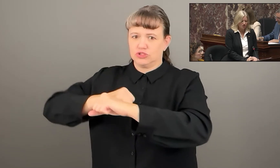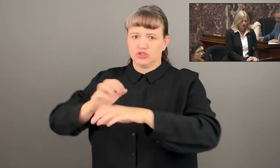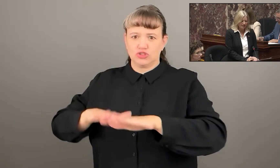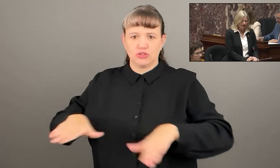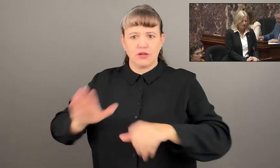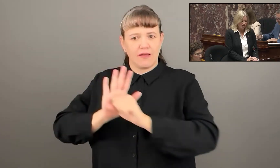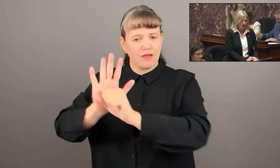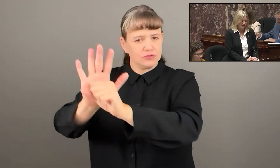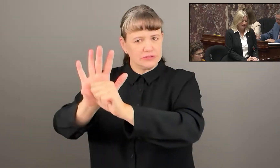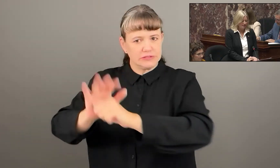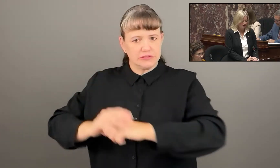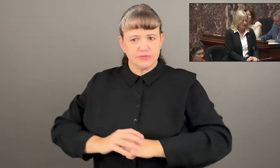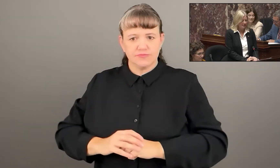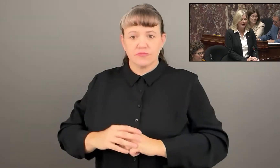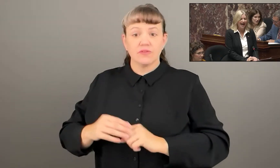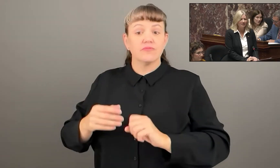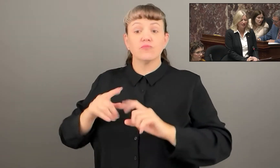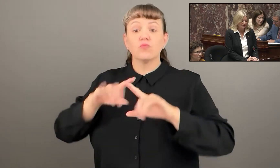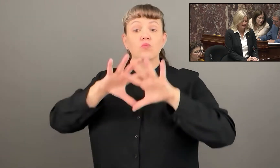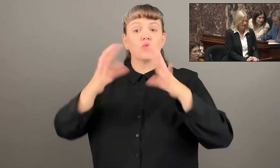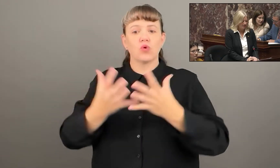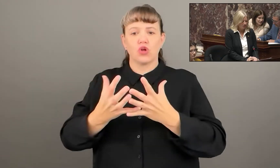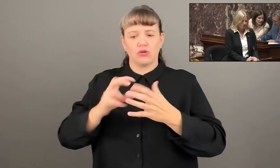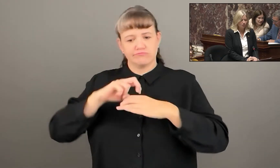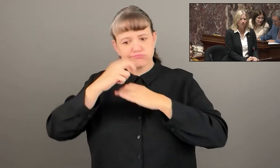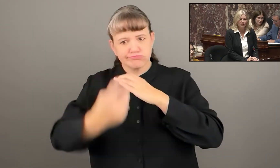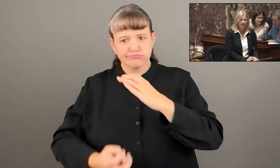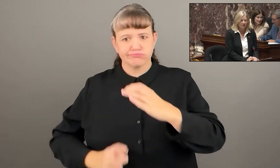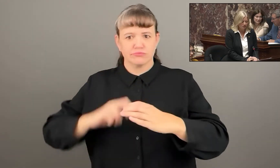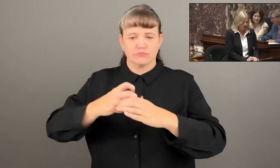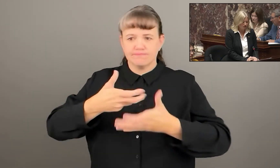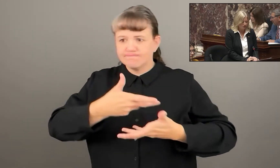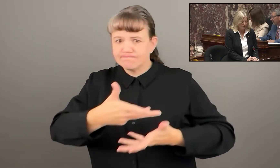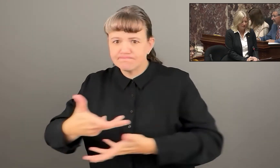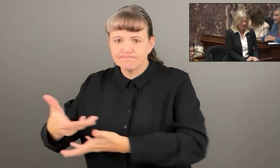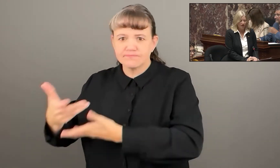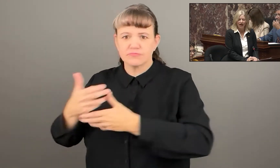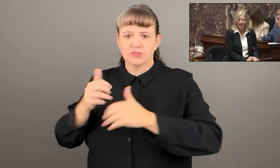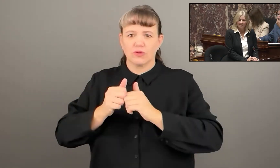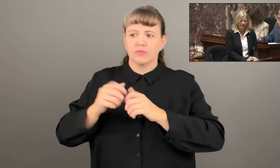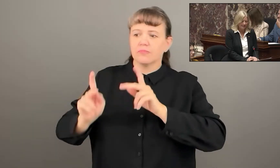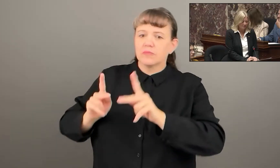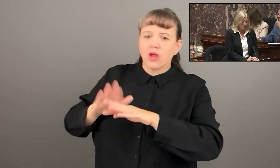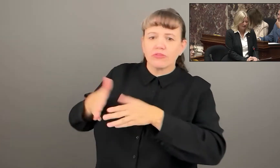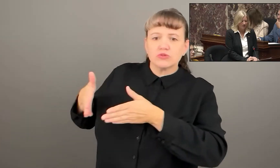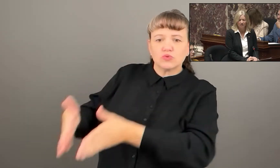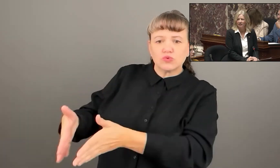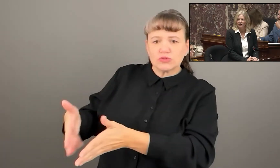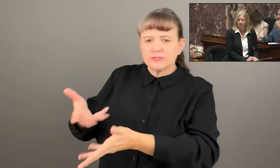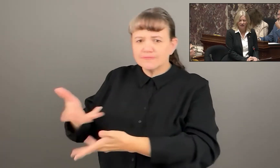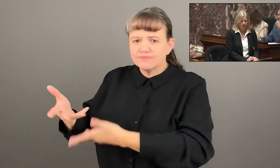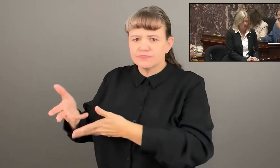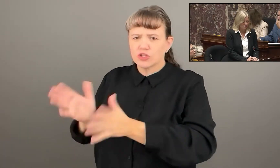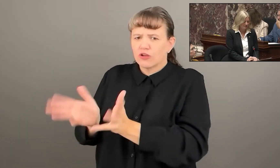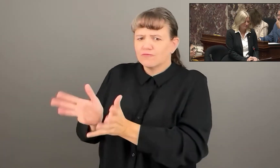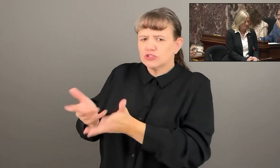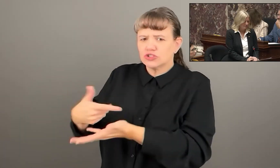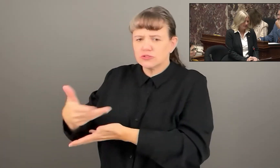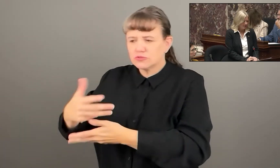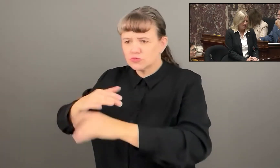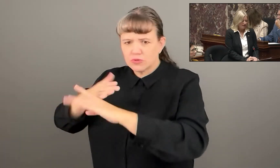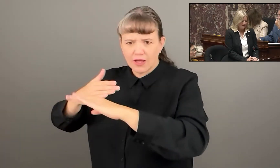in street-level conversations and advocacy to shield children from unneeded medical